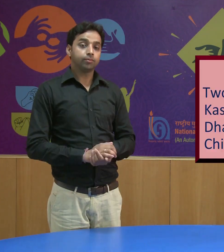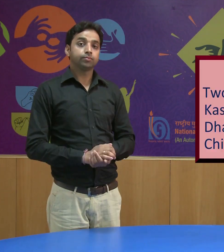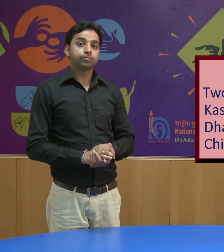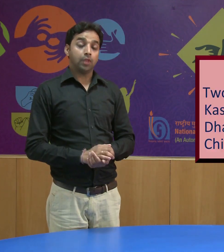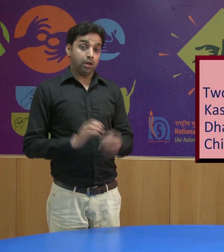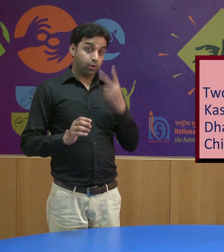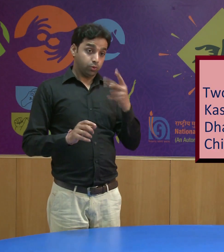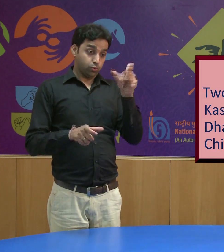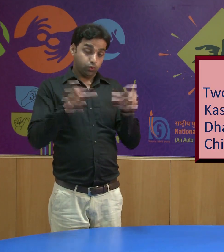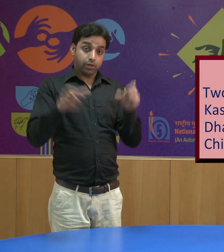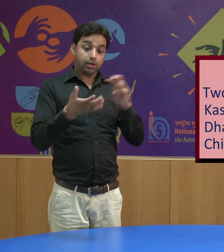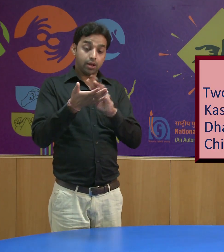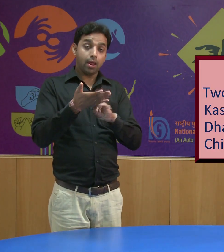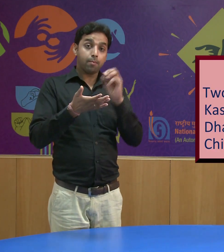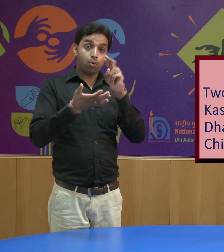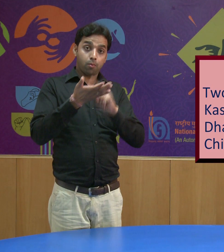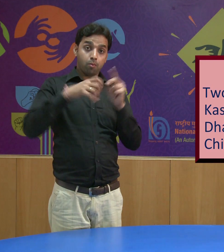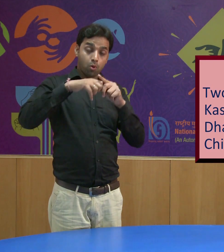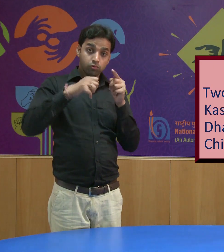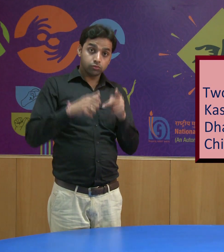Two Indian monks, Kashyapa Matanga